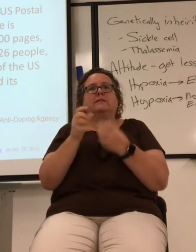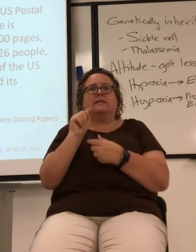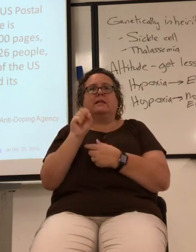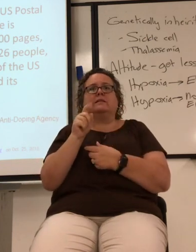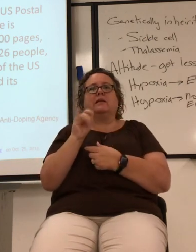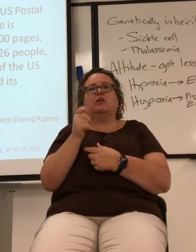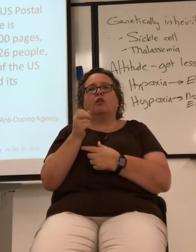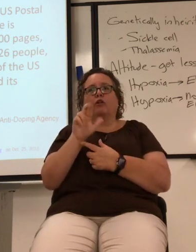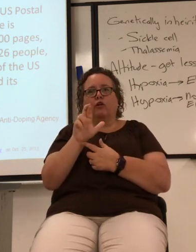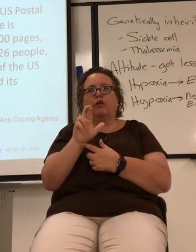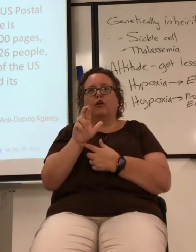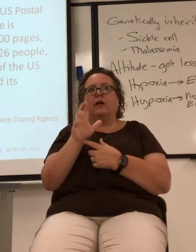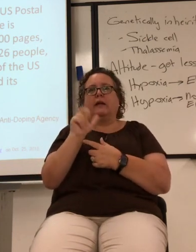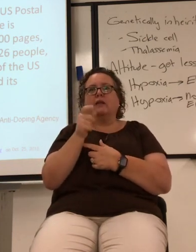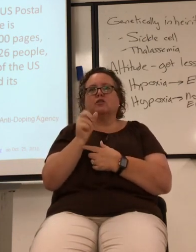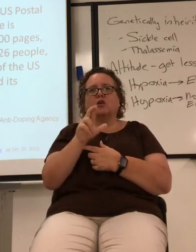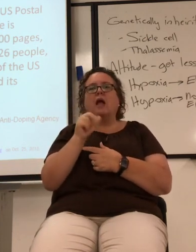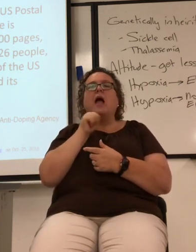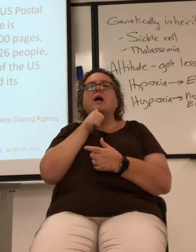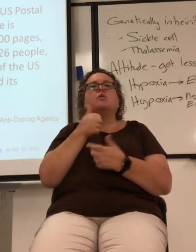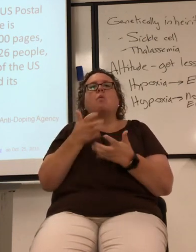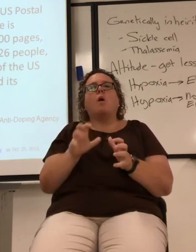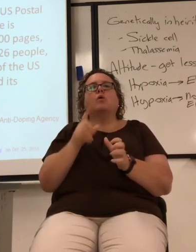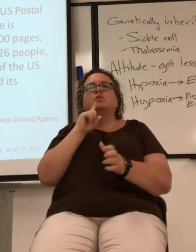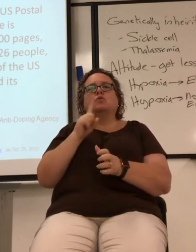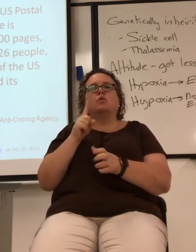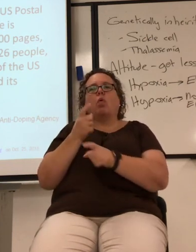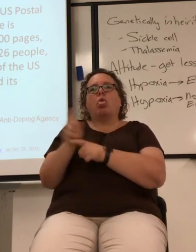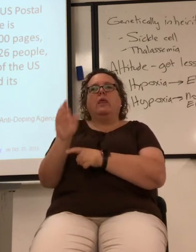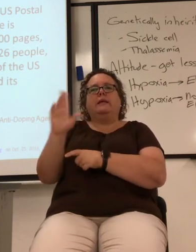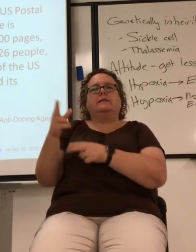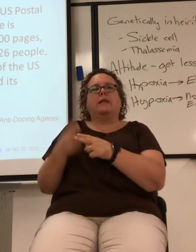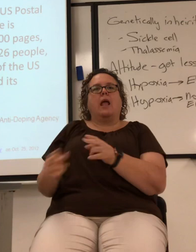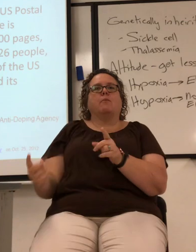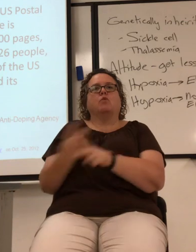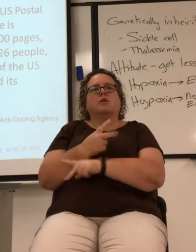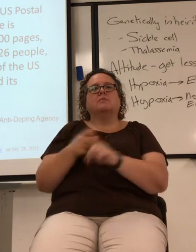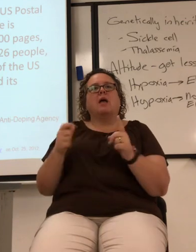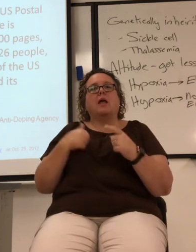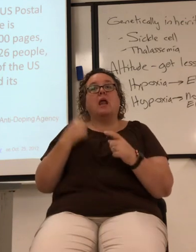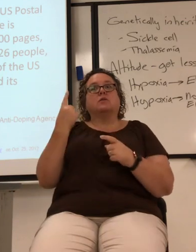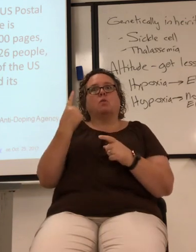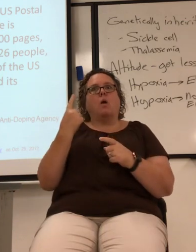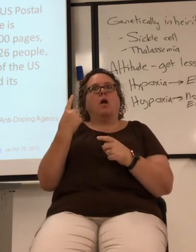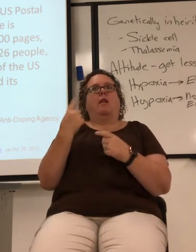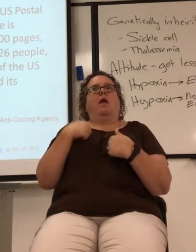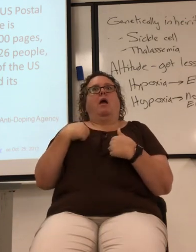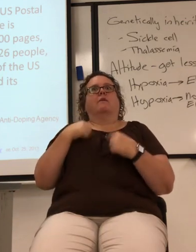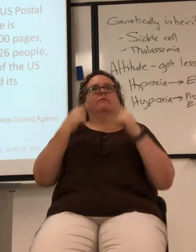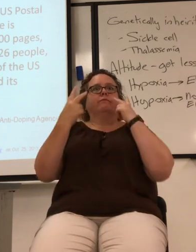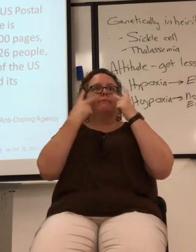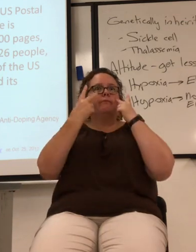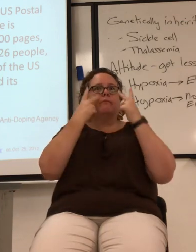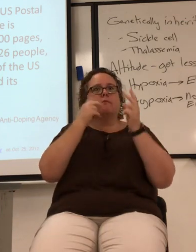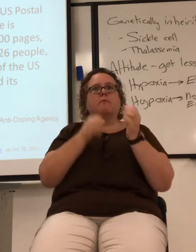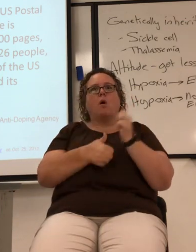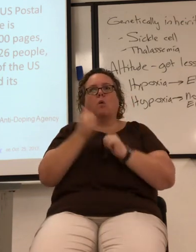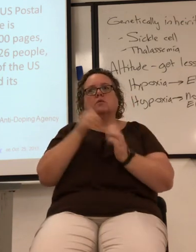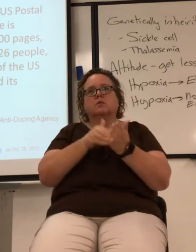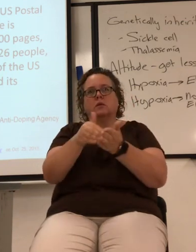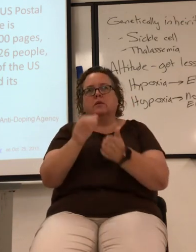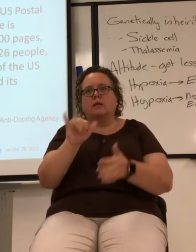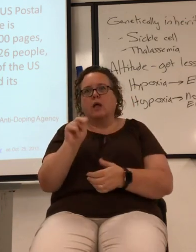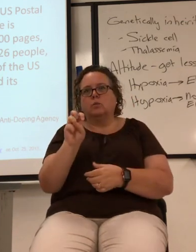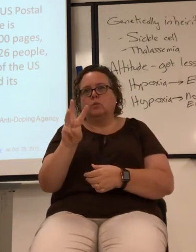not trying to smear Lance Armstrong. It's just his case is the one I've heard about the most. It's too bad. It's like,